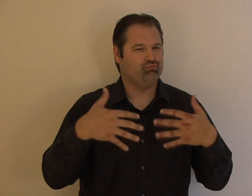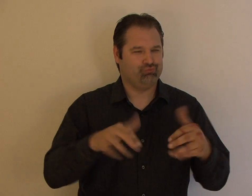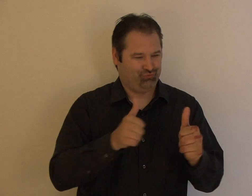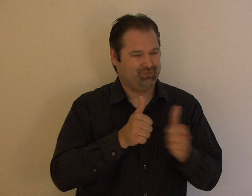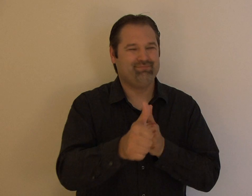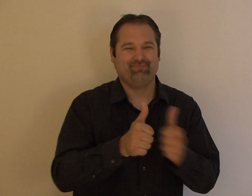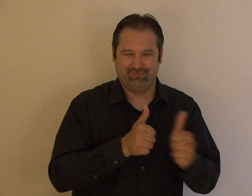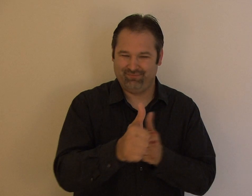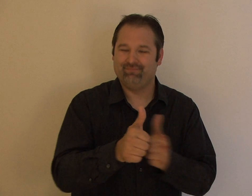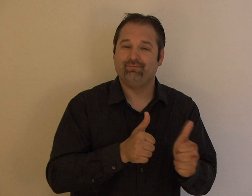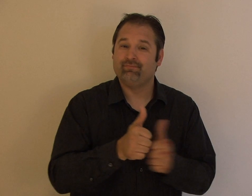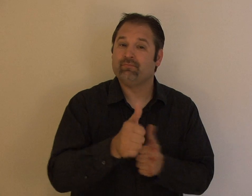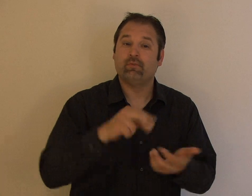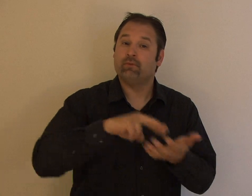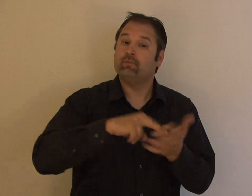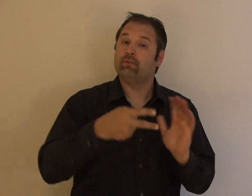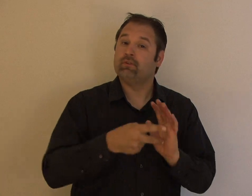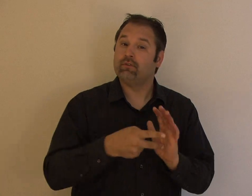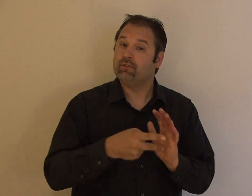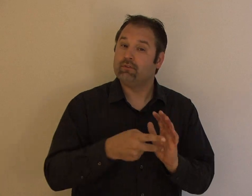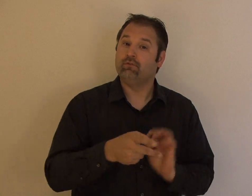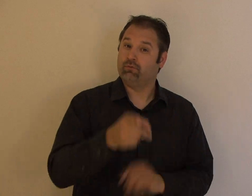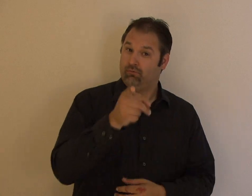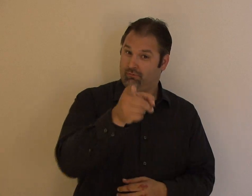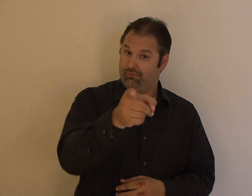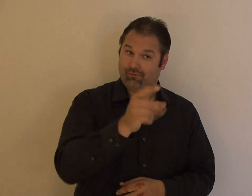This makes your task as a job seeker all that more challenging.